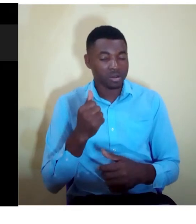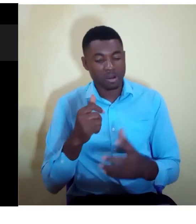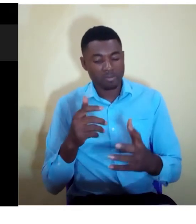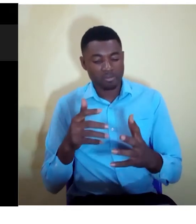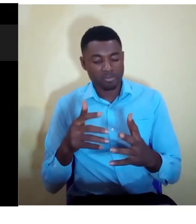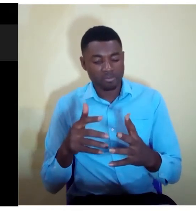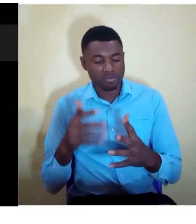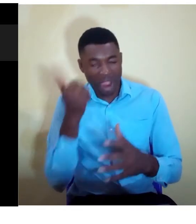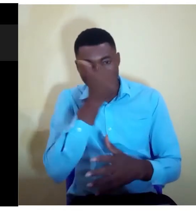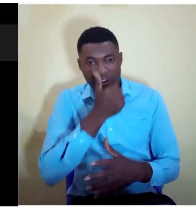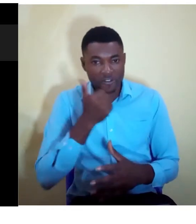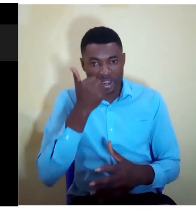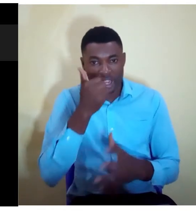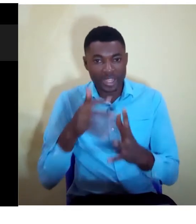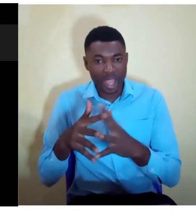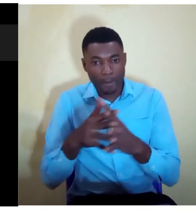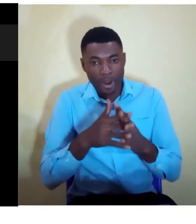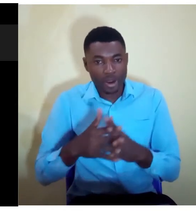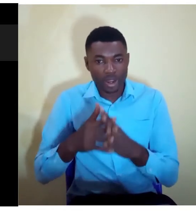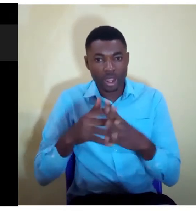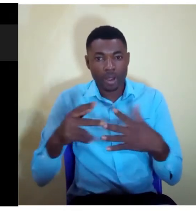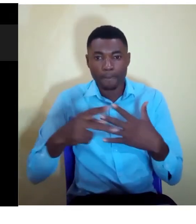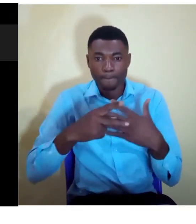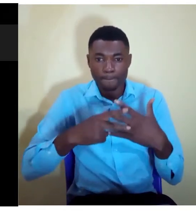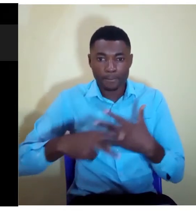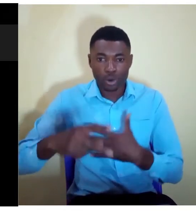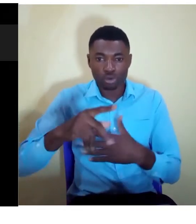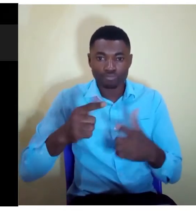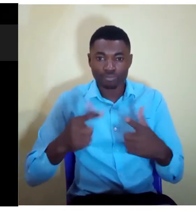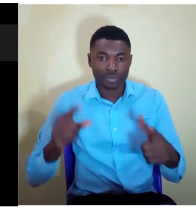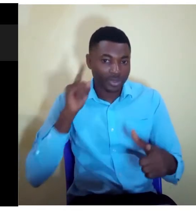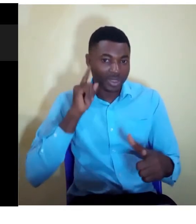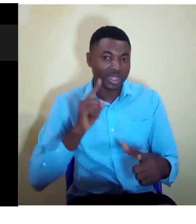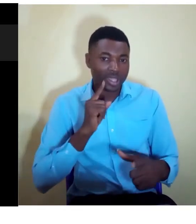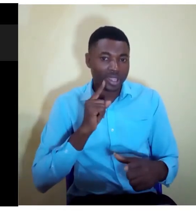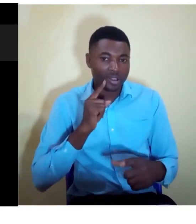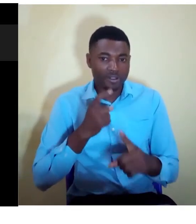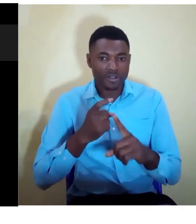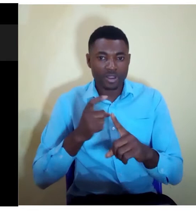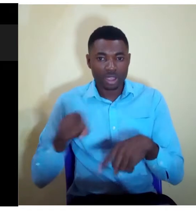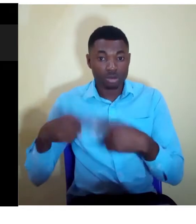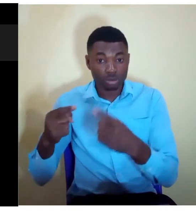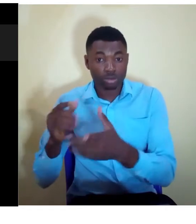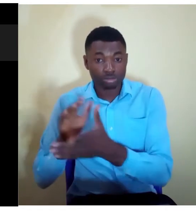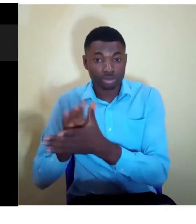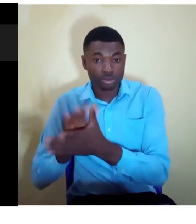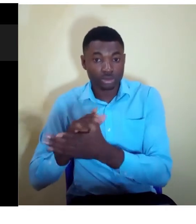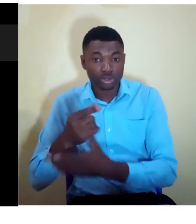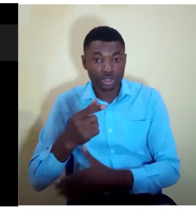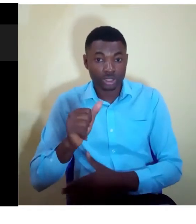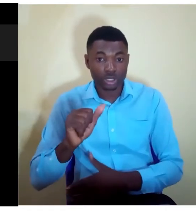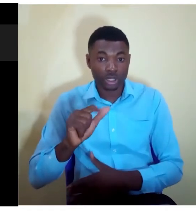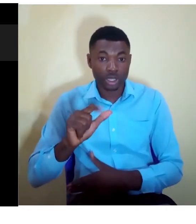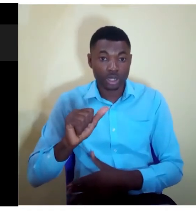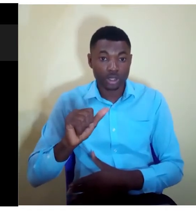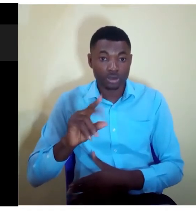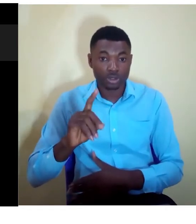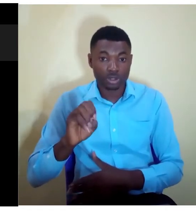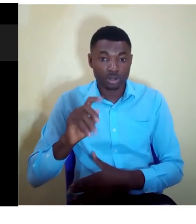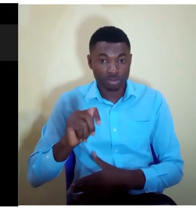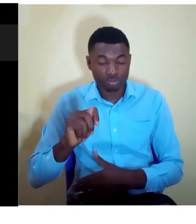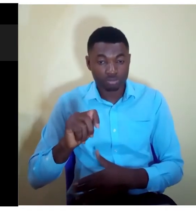American. He was post-lingually deaf. He was a Gallaudet University